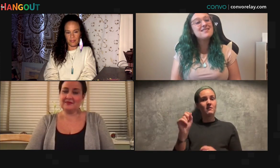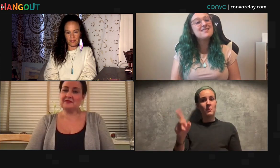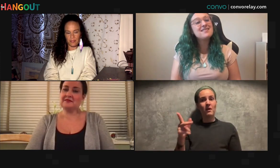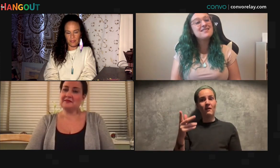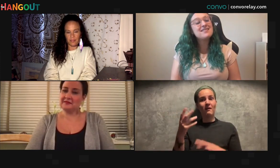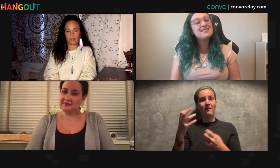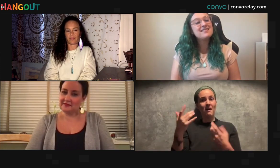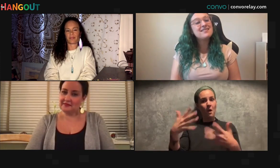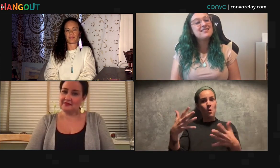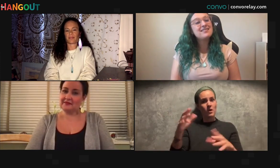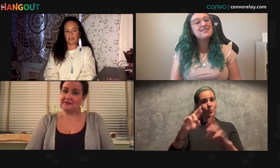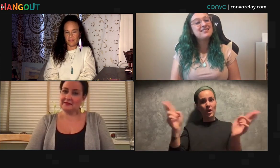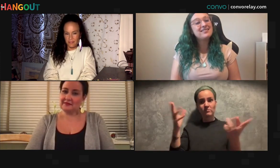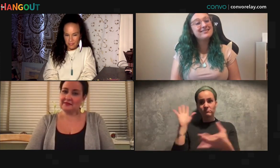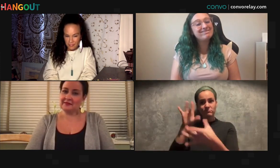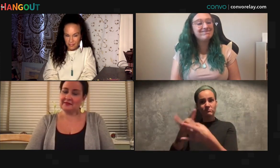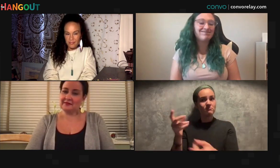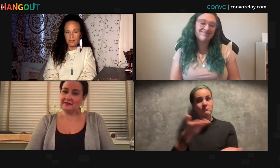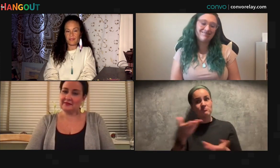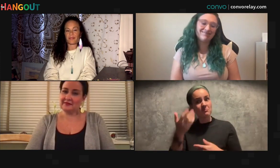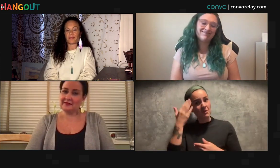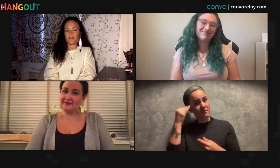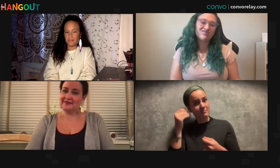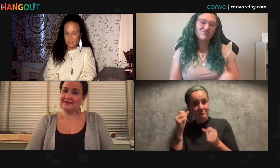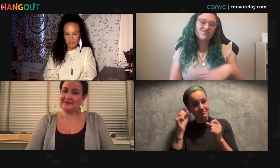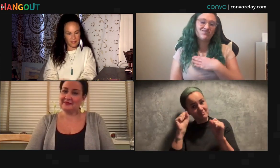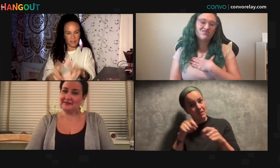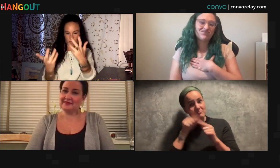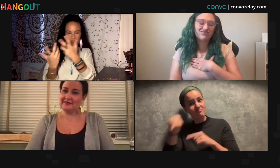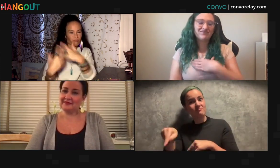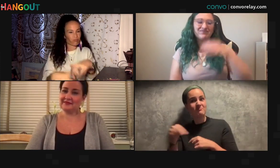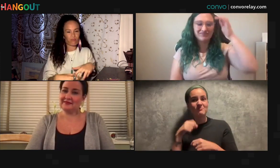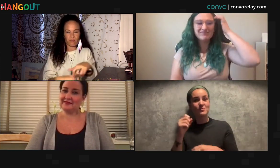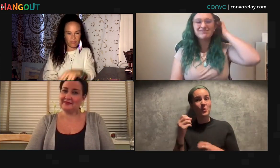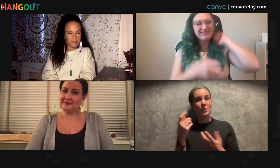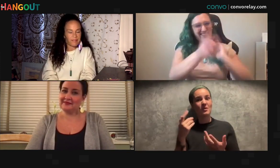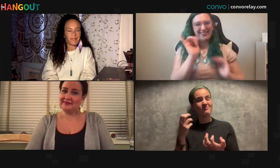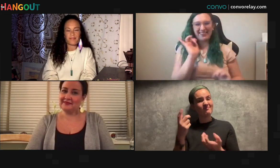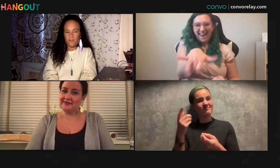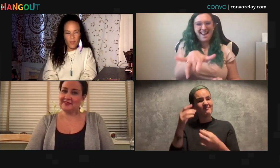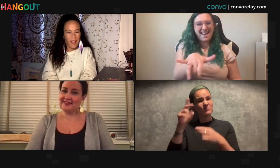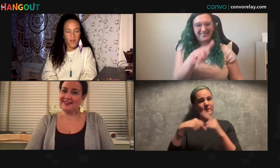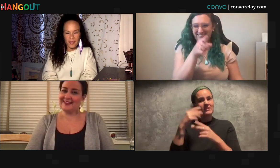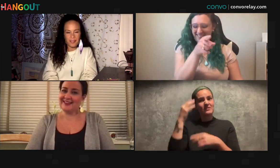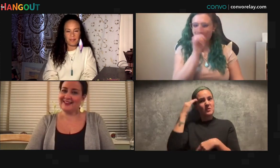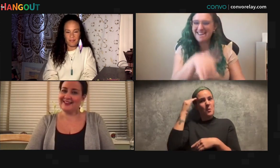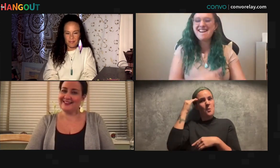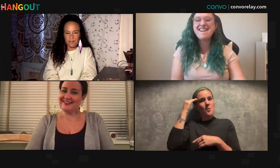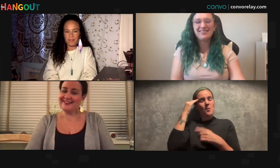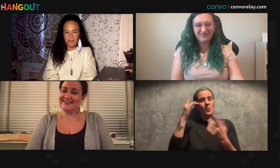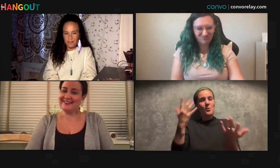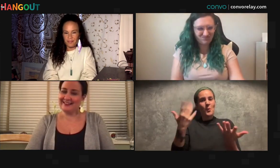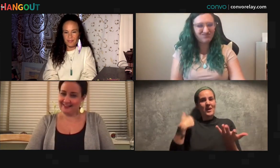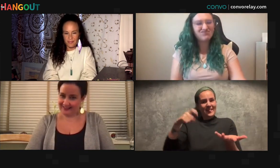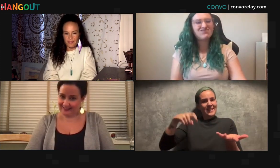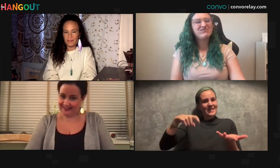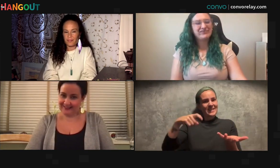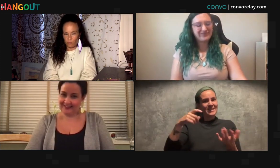And then there was something that was ready for me to, there was a community that was ready for me